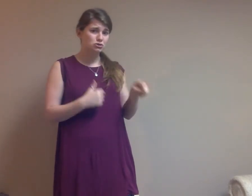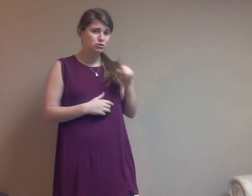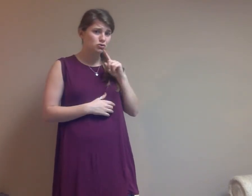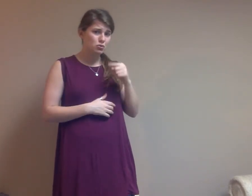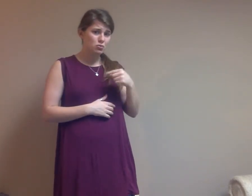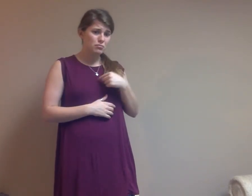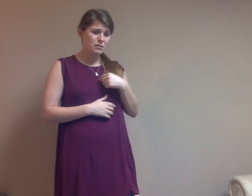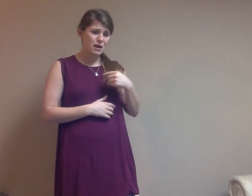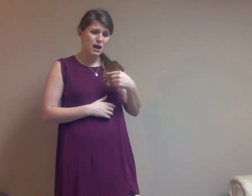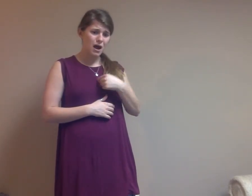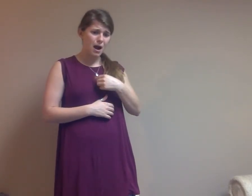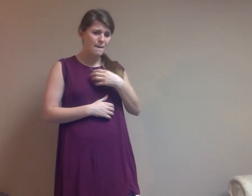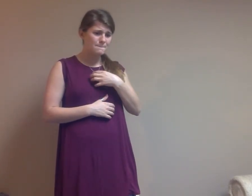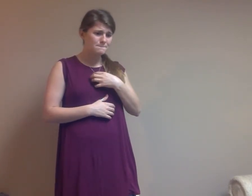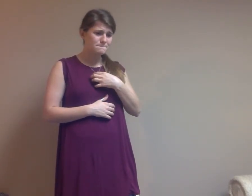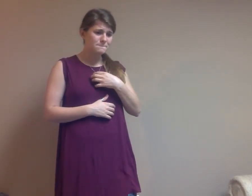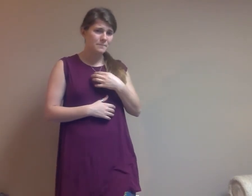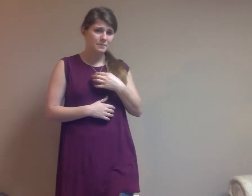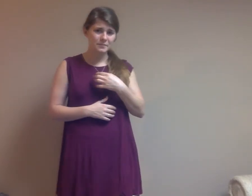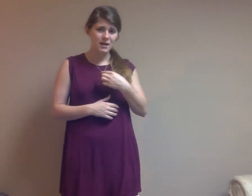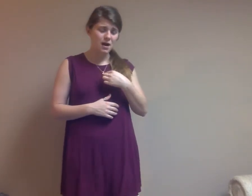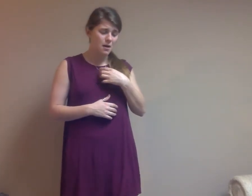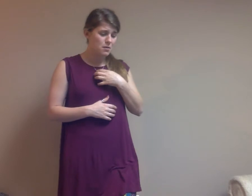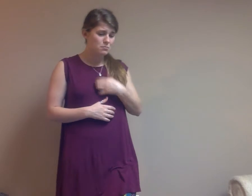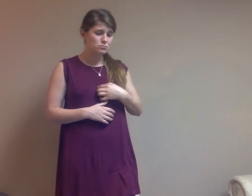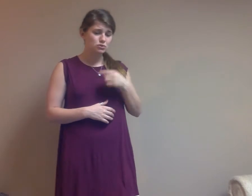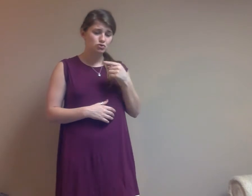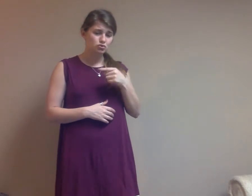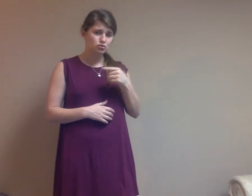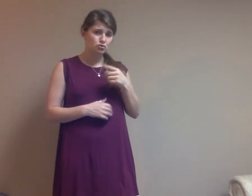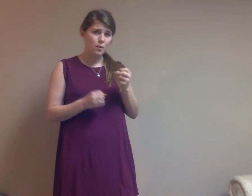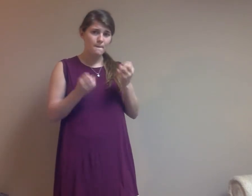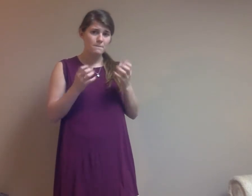I love Highfield," she said, "but I just hate boarding.